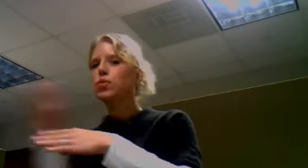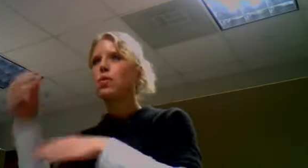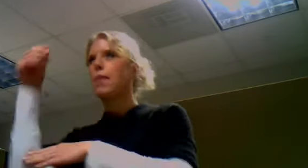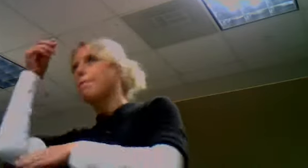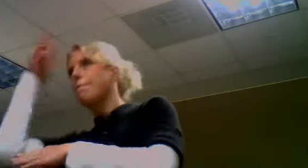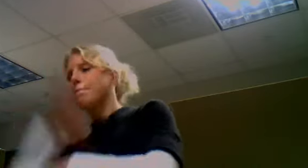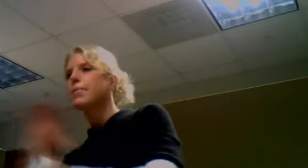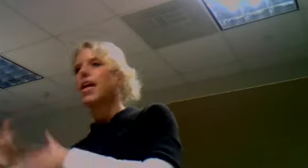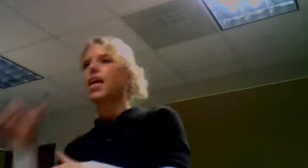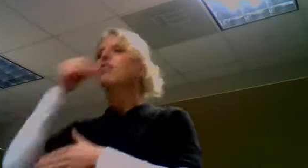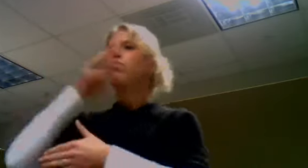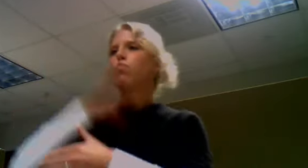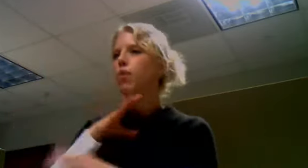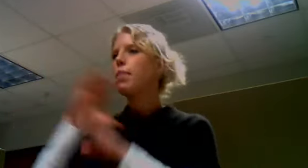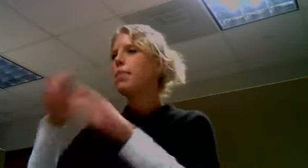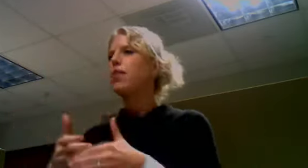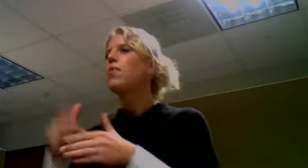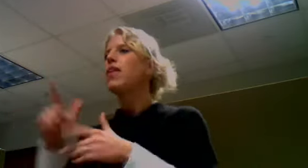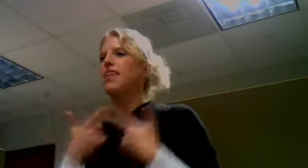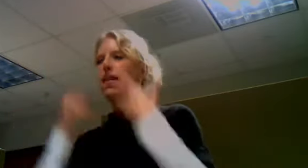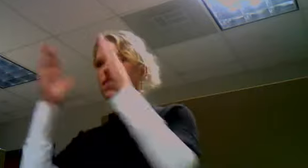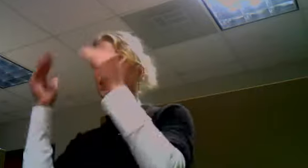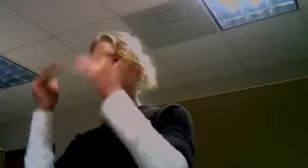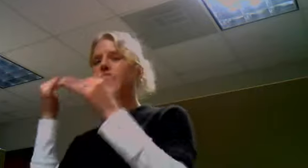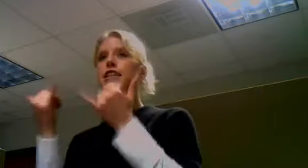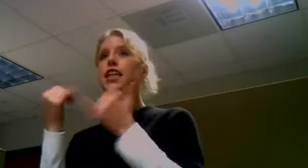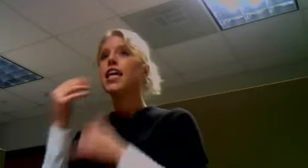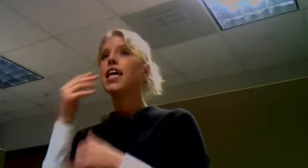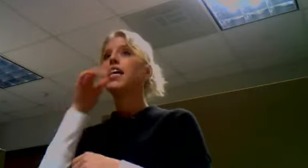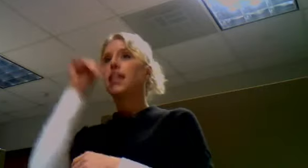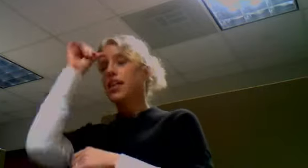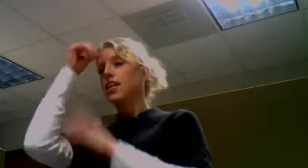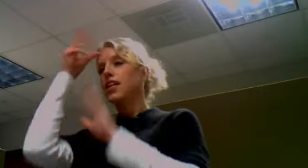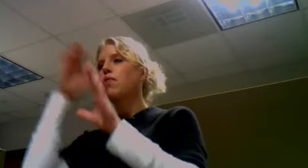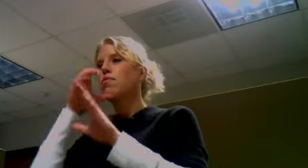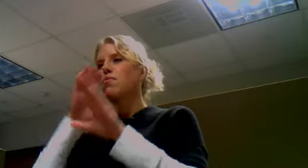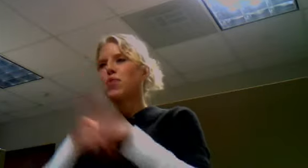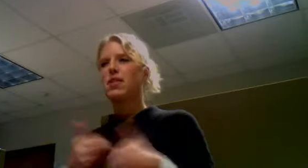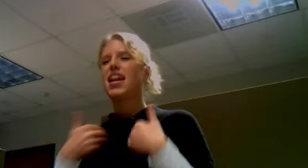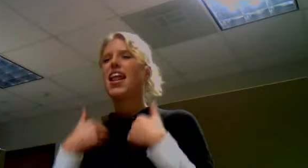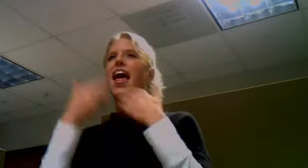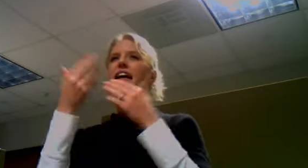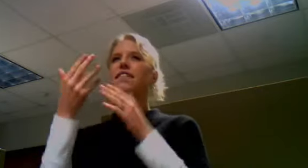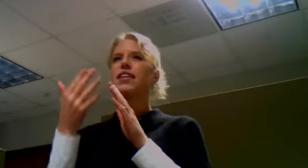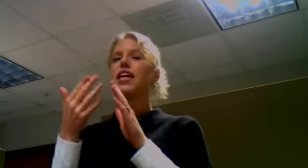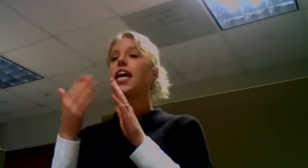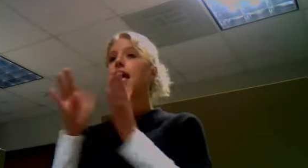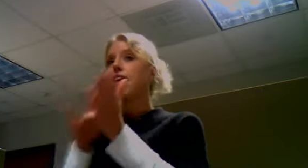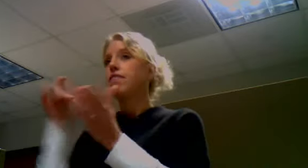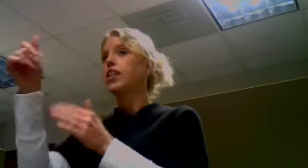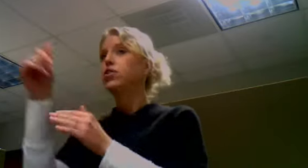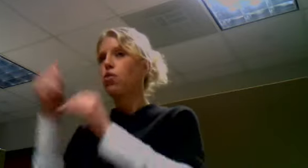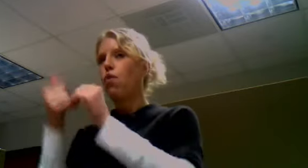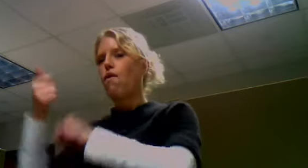life expectancy. Today, Indian women have a sizable life expectancy edge over Indian men. So India